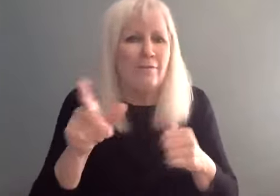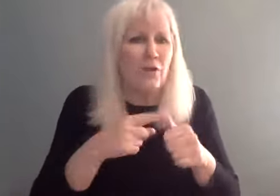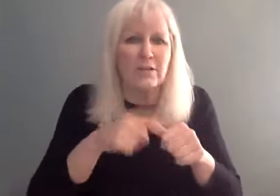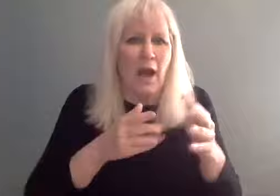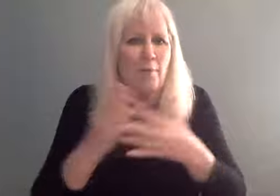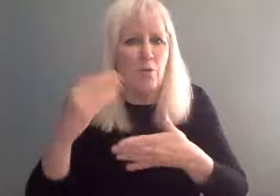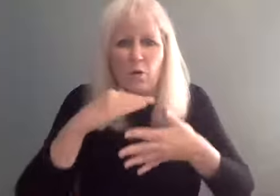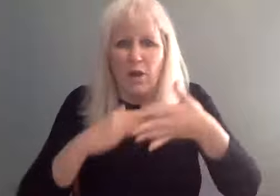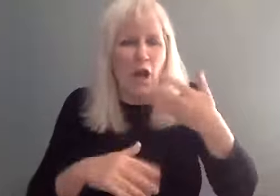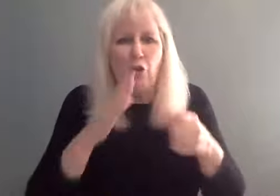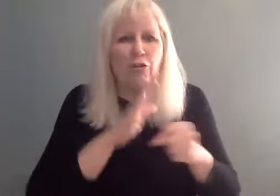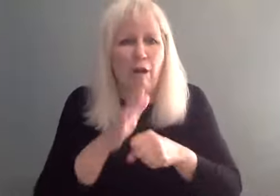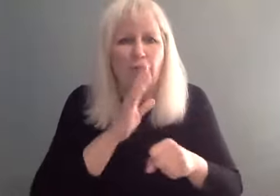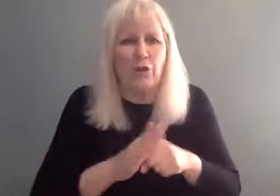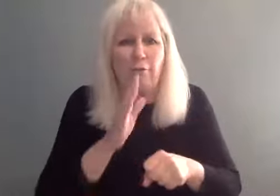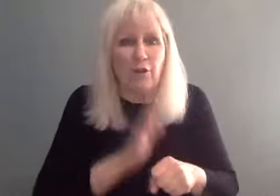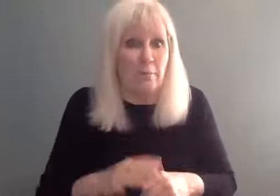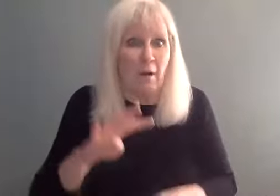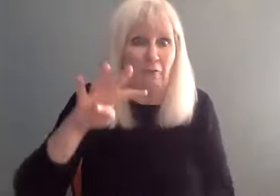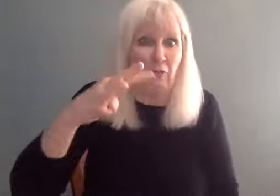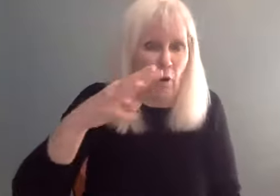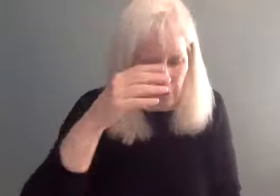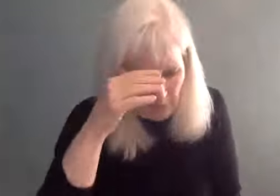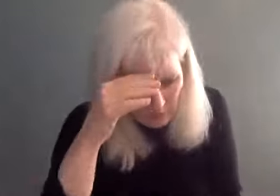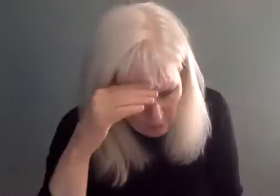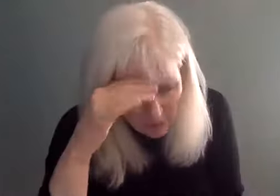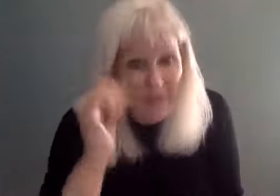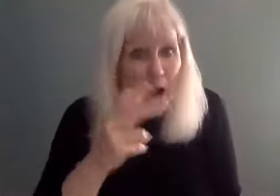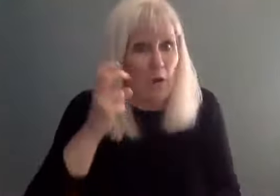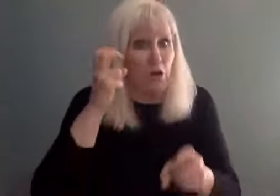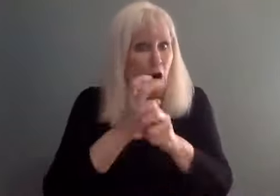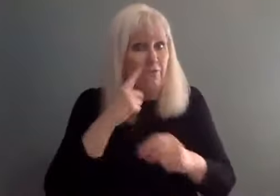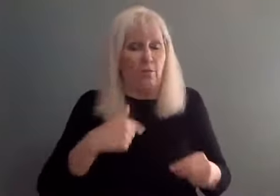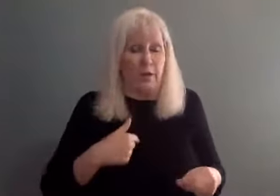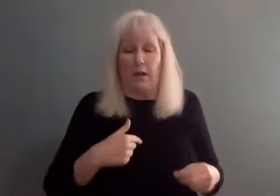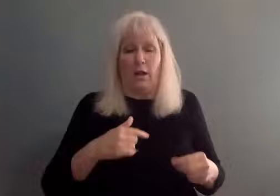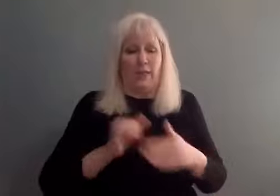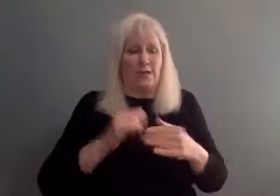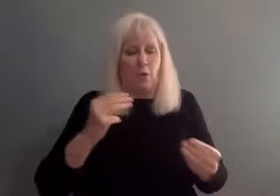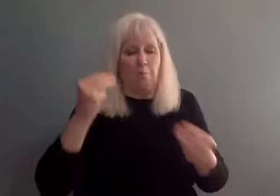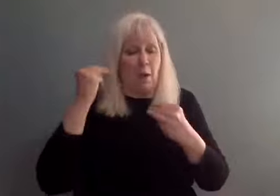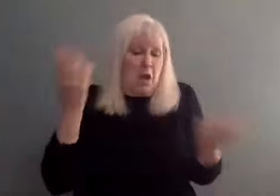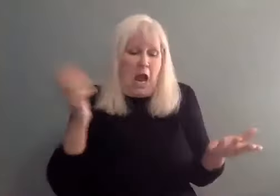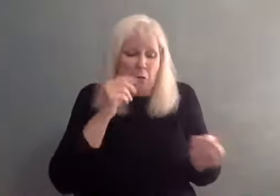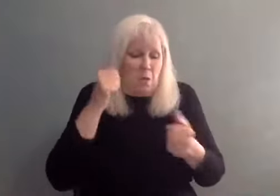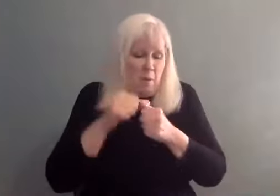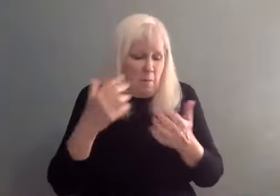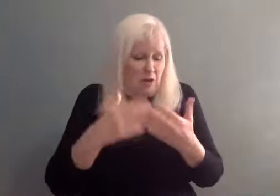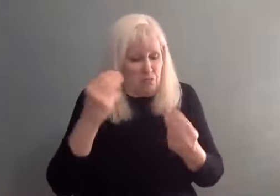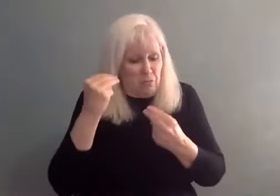step was huge. The fourth step was where the floodgates opened. The fourth step was where, I get to see what a victim I've